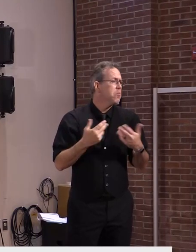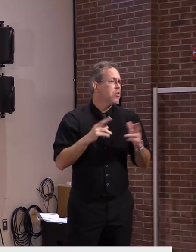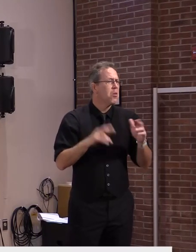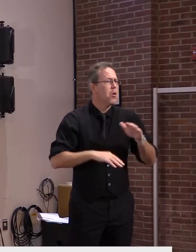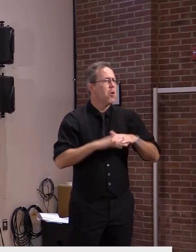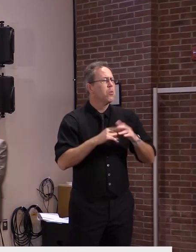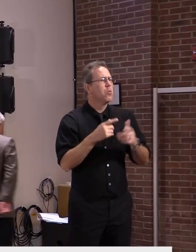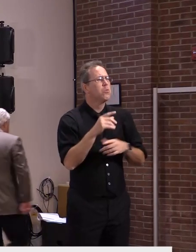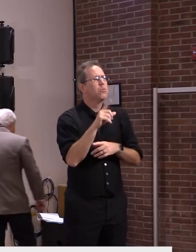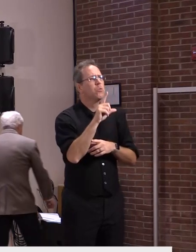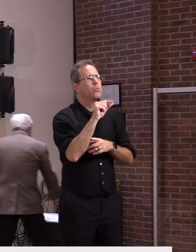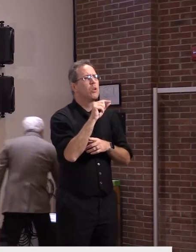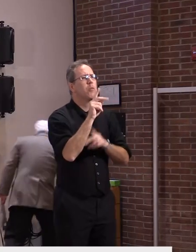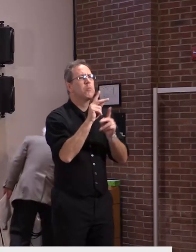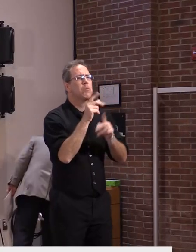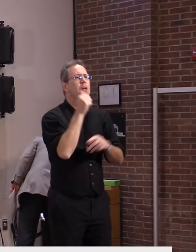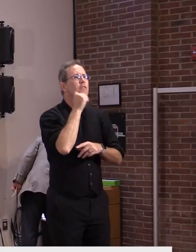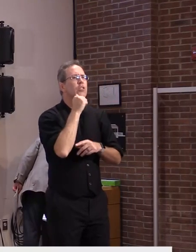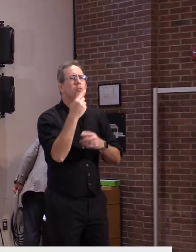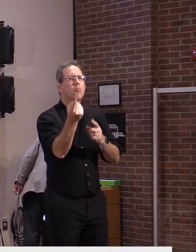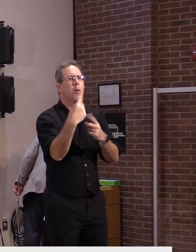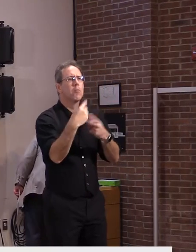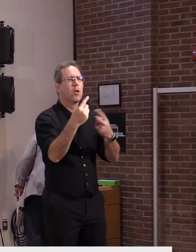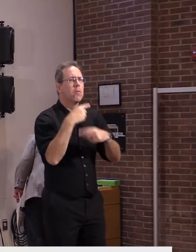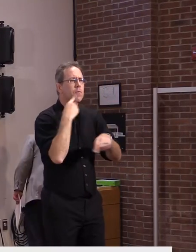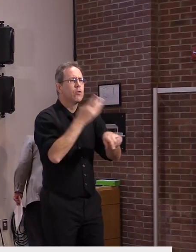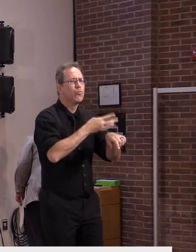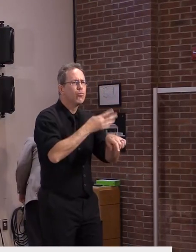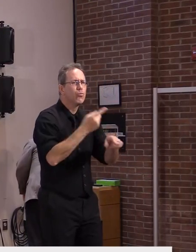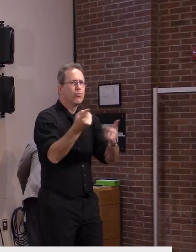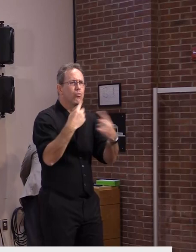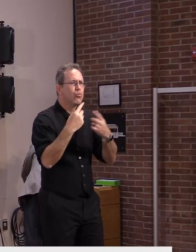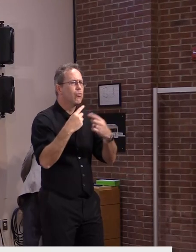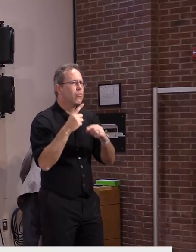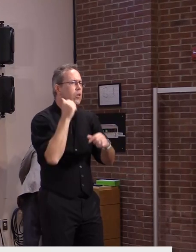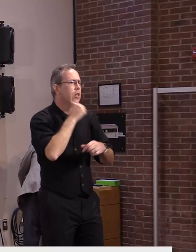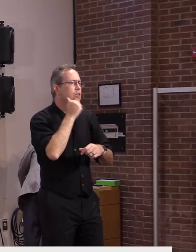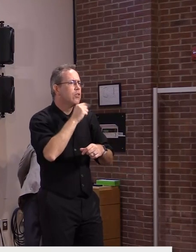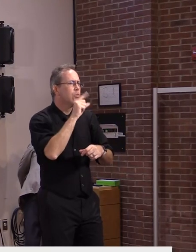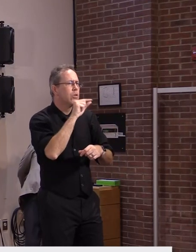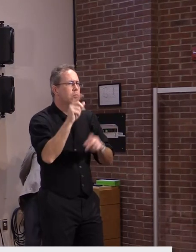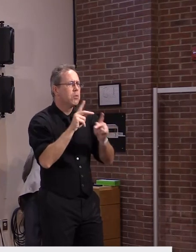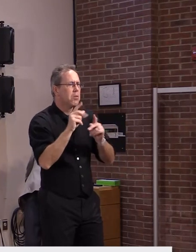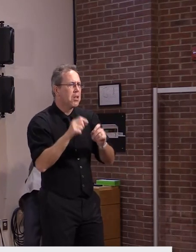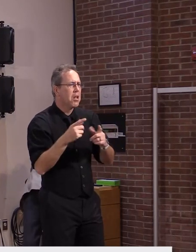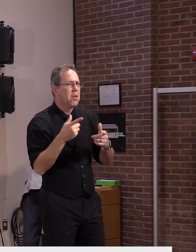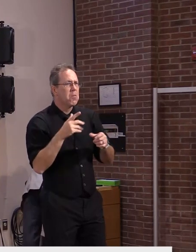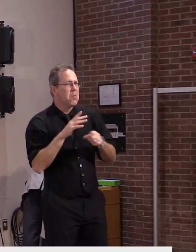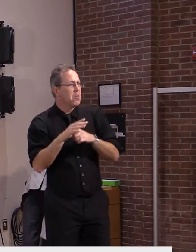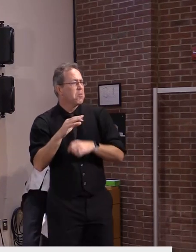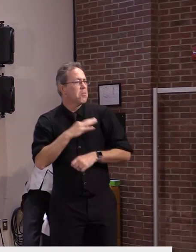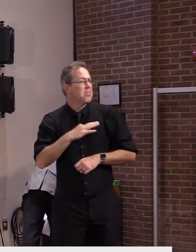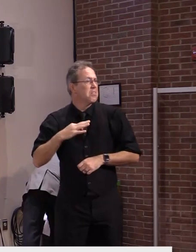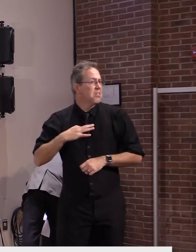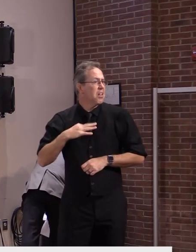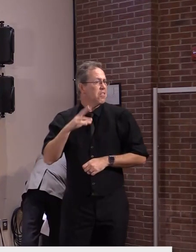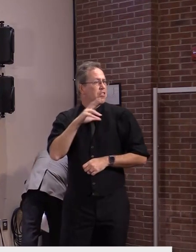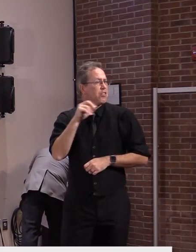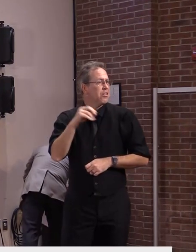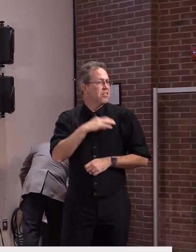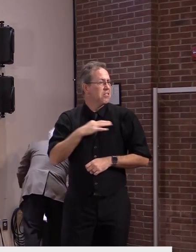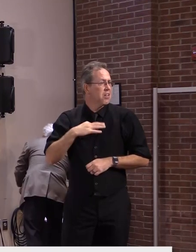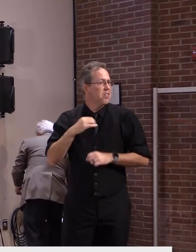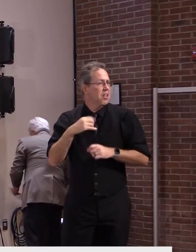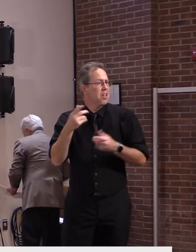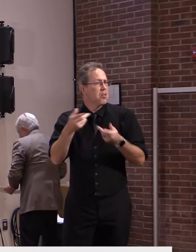a day, and if staffed up, could probably get to 30 patients a day across the state if